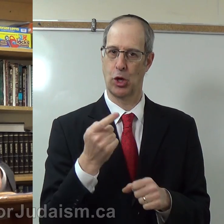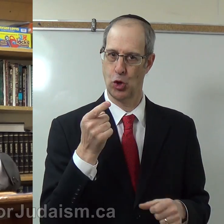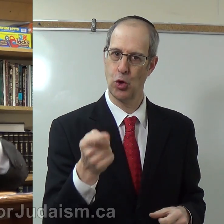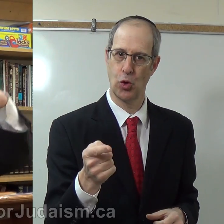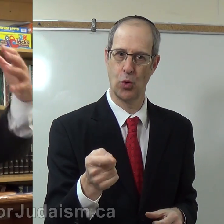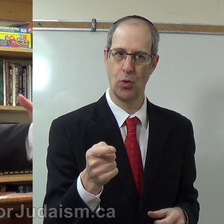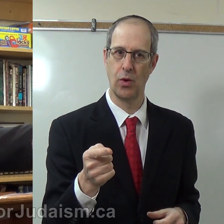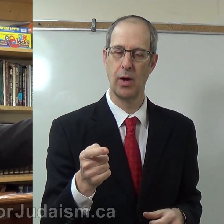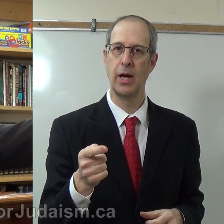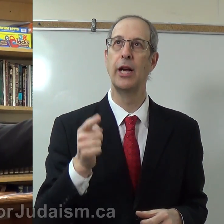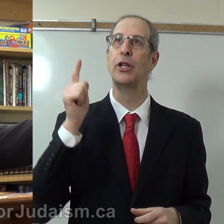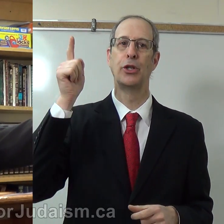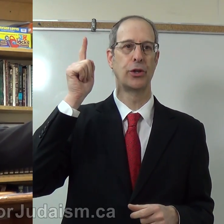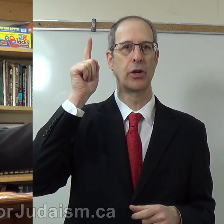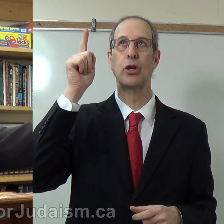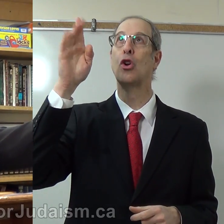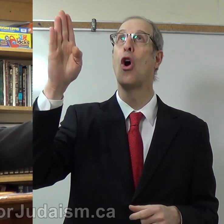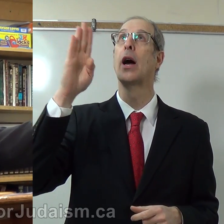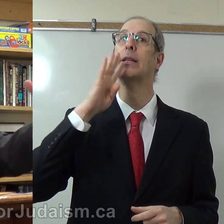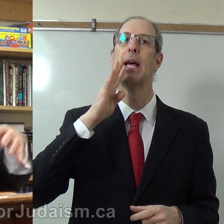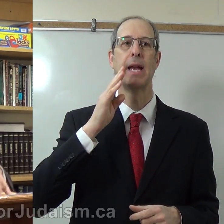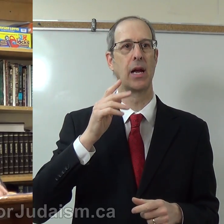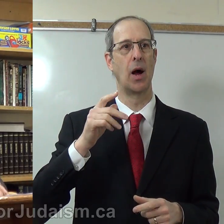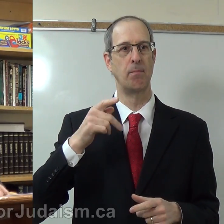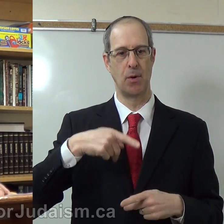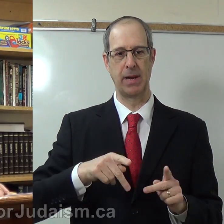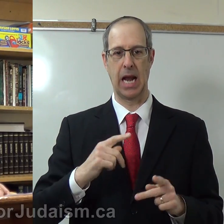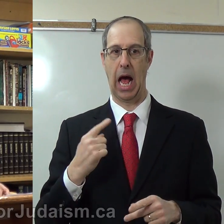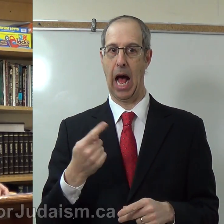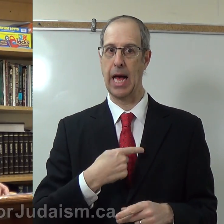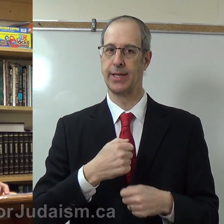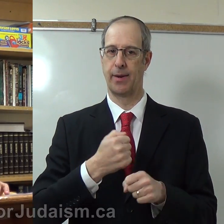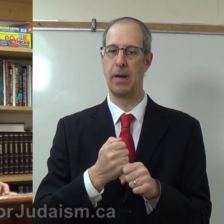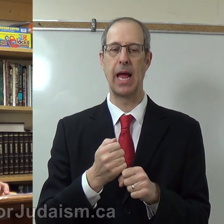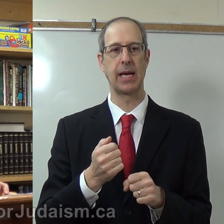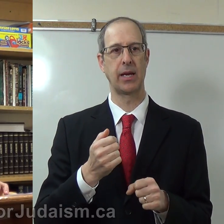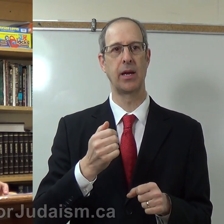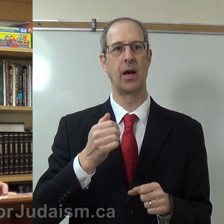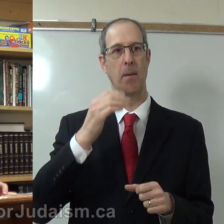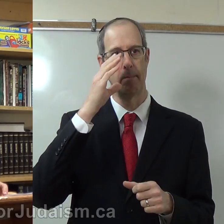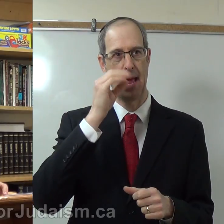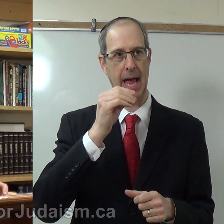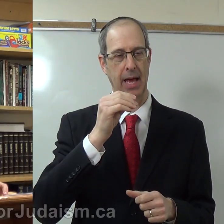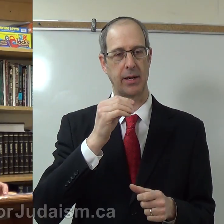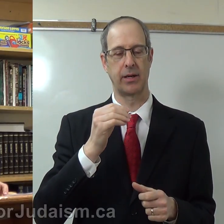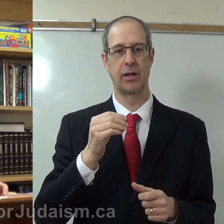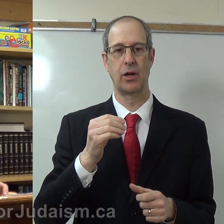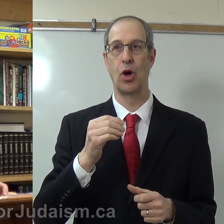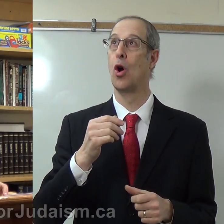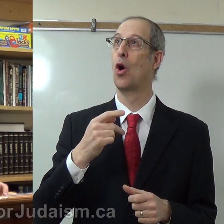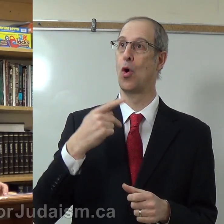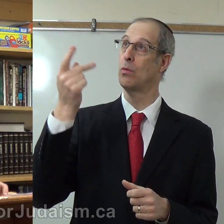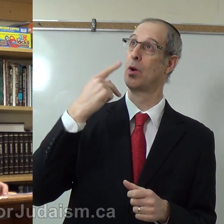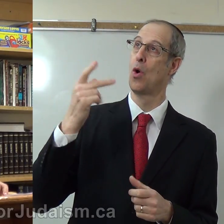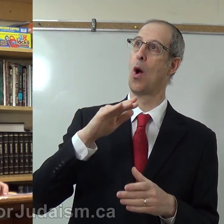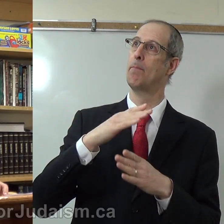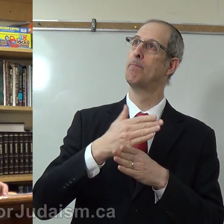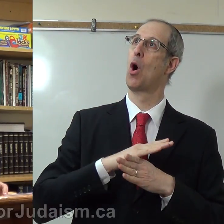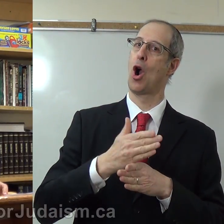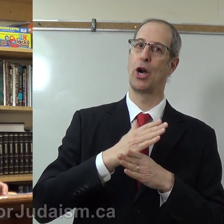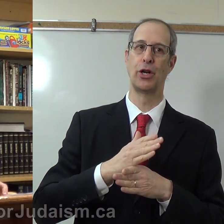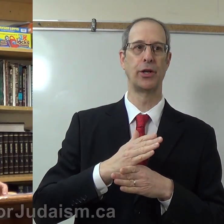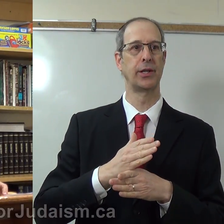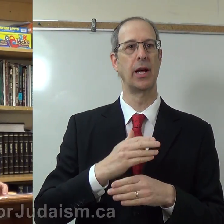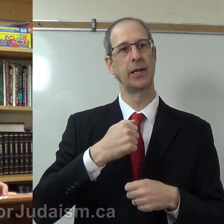says, let us make man. We become partners with God. And we have the ability